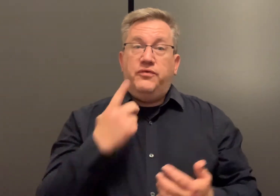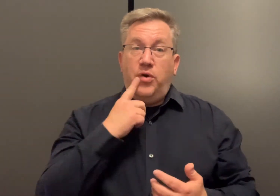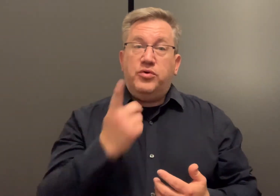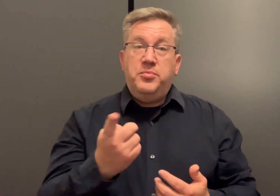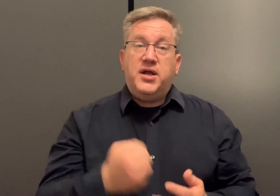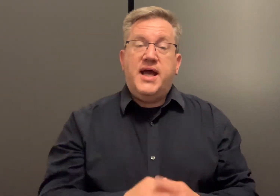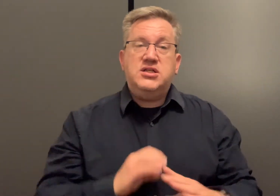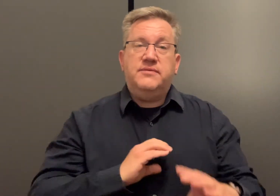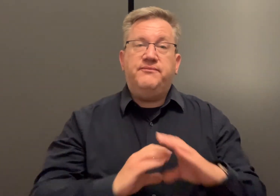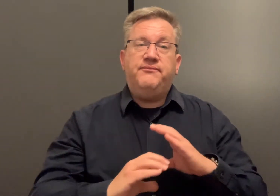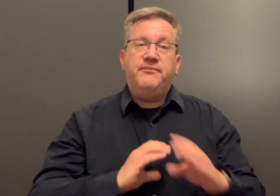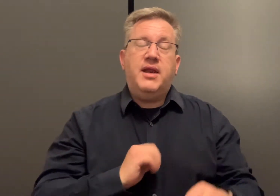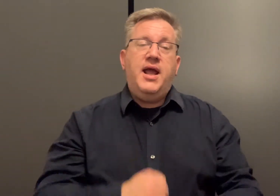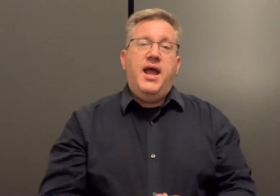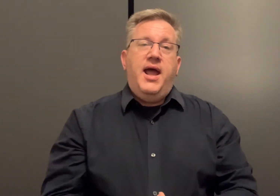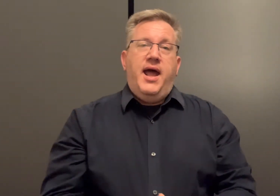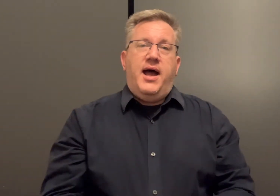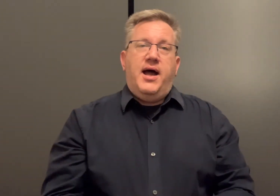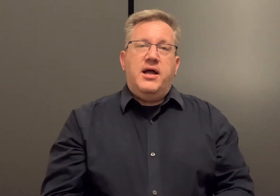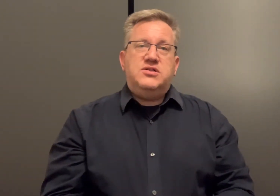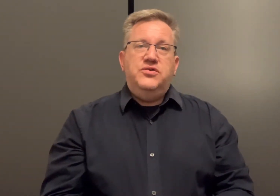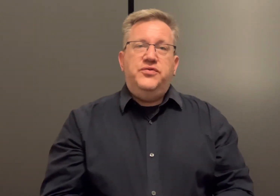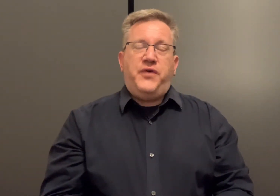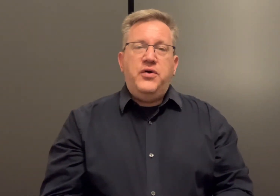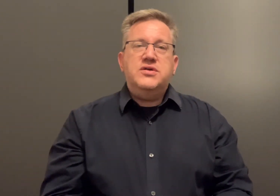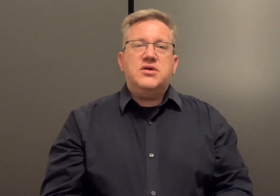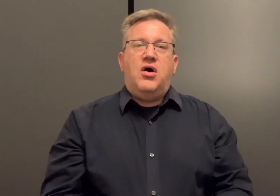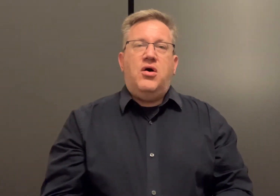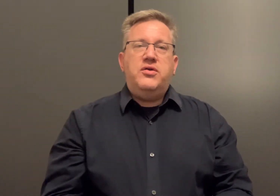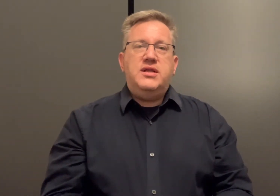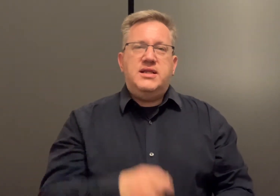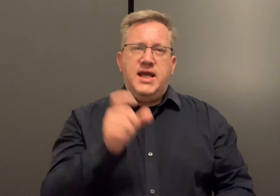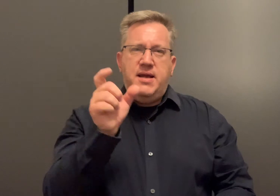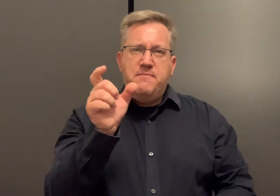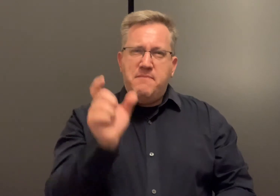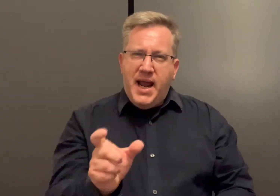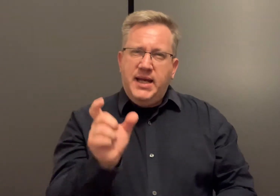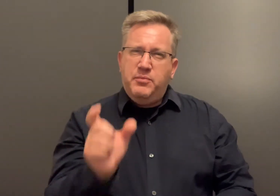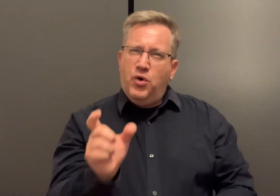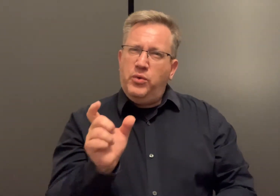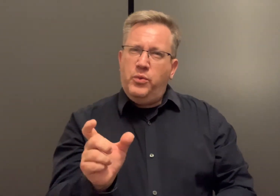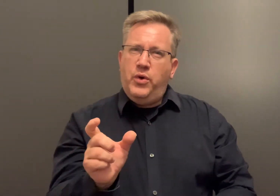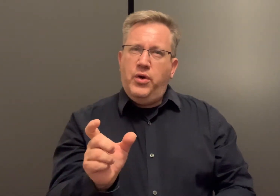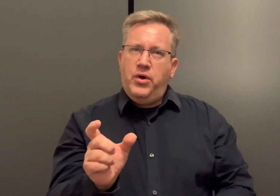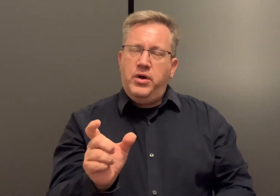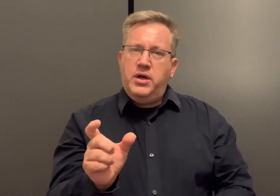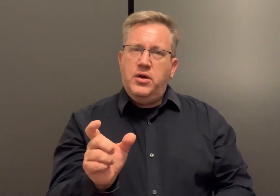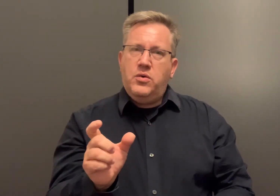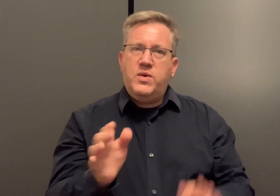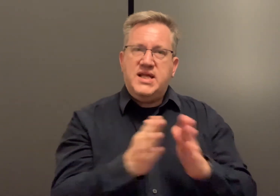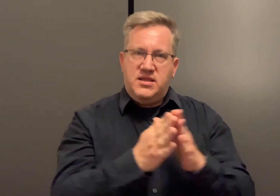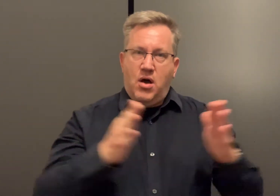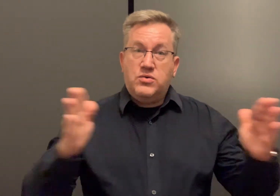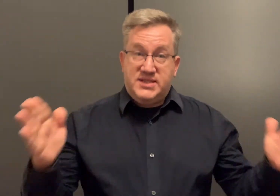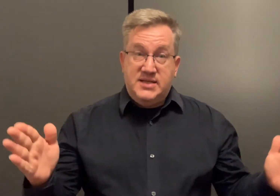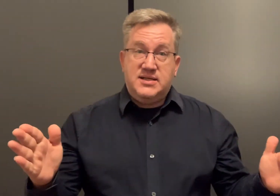verbal communication to focus on the main important word within the whole